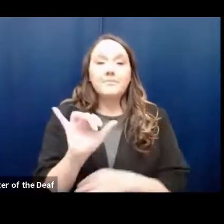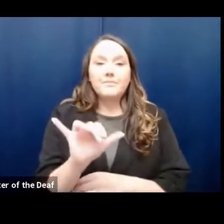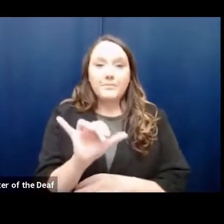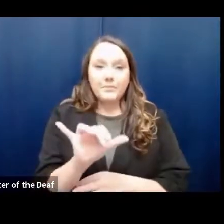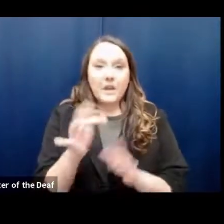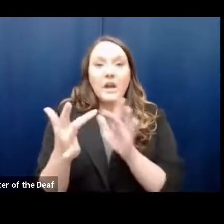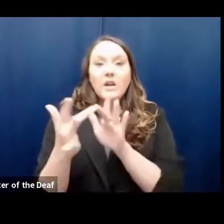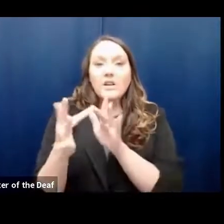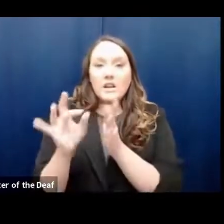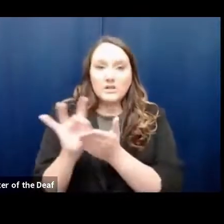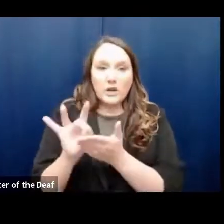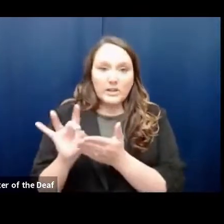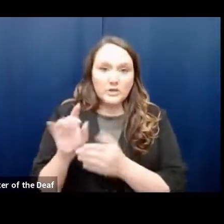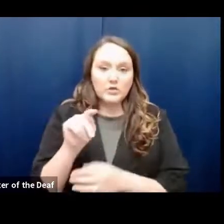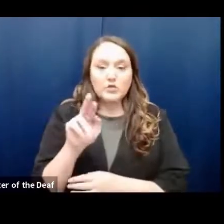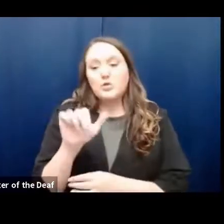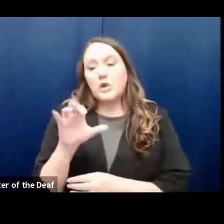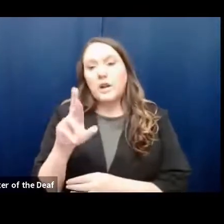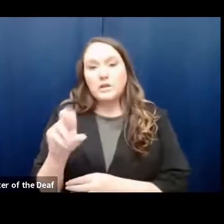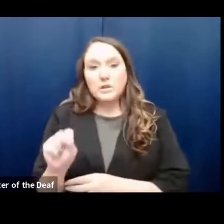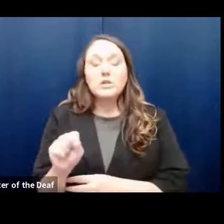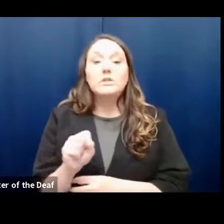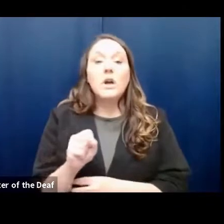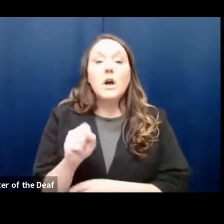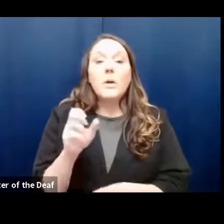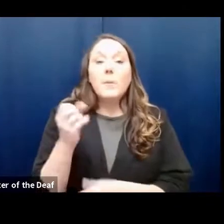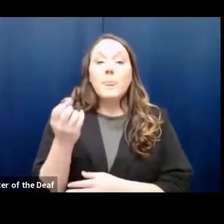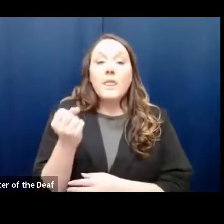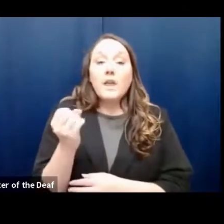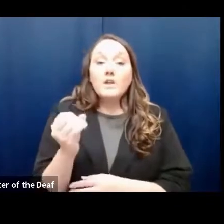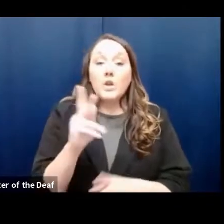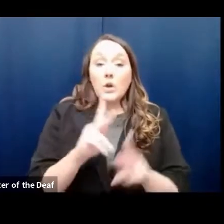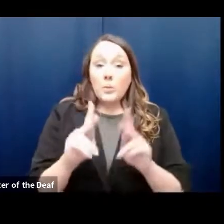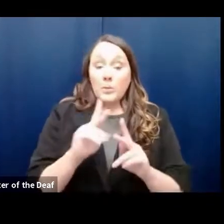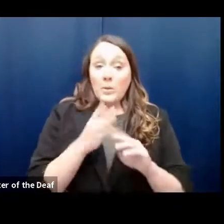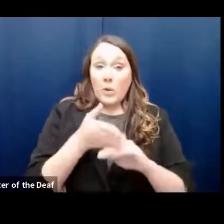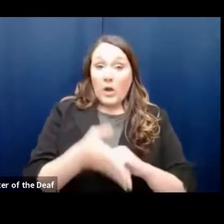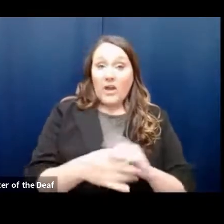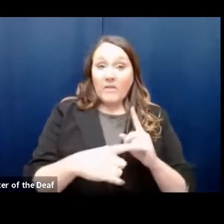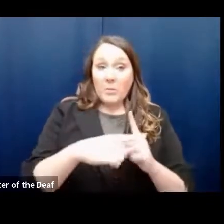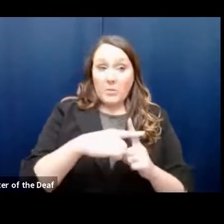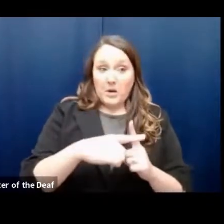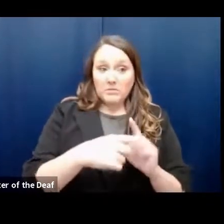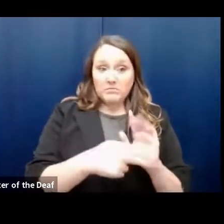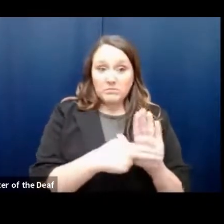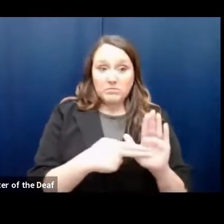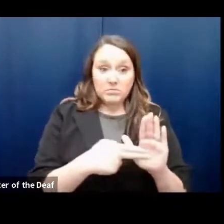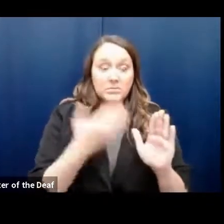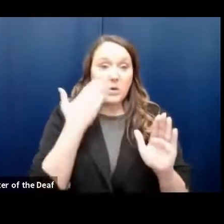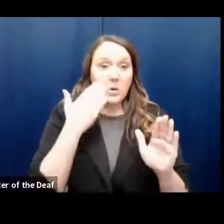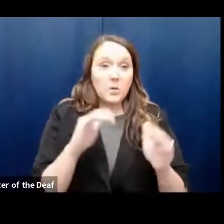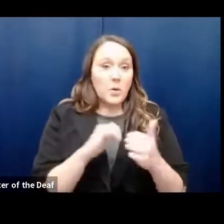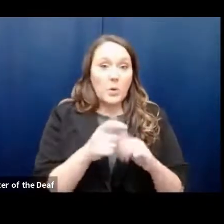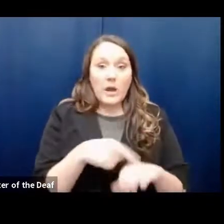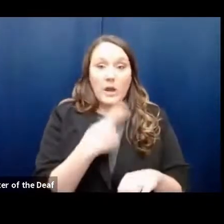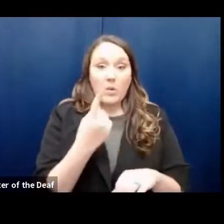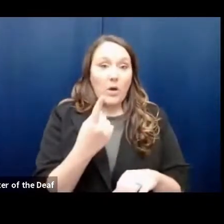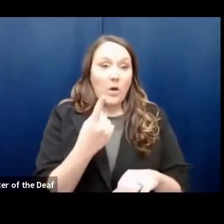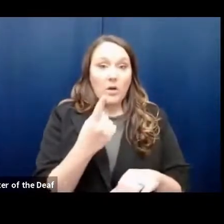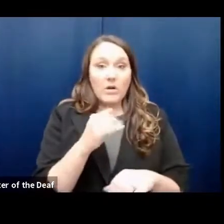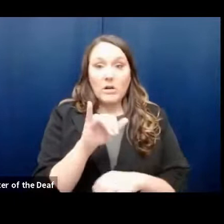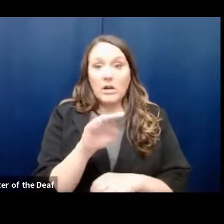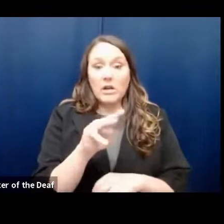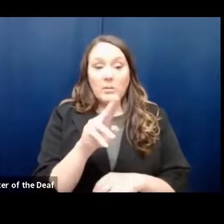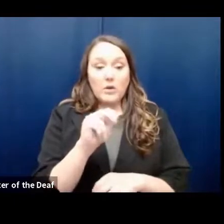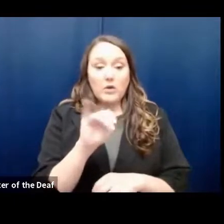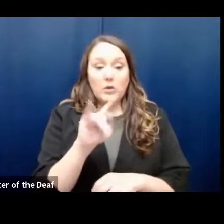contact tracers. So folks who, after they're positive, we don't know how long their immunity lasts. So we